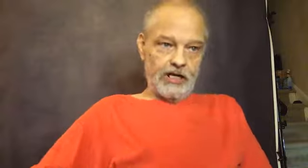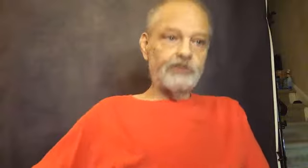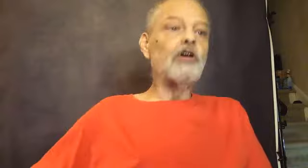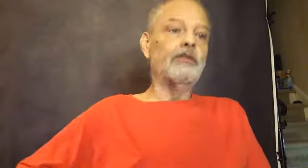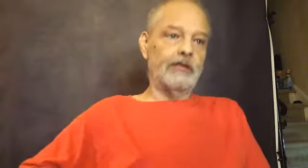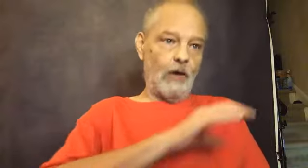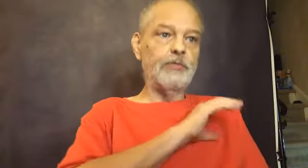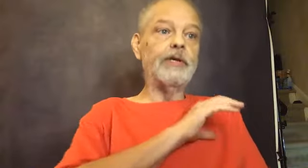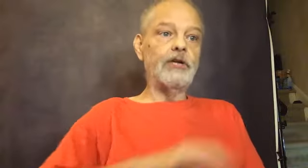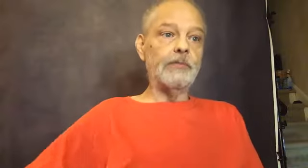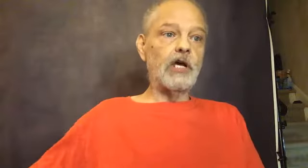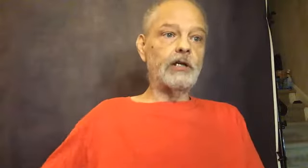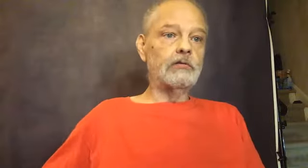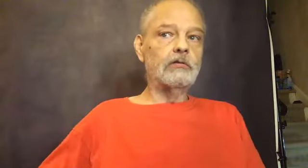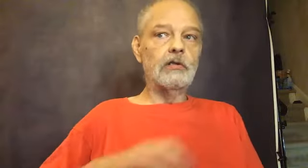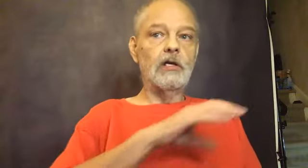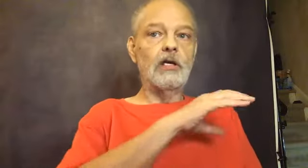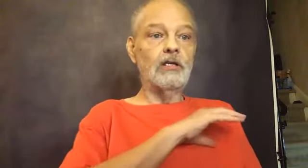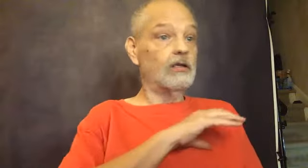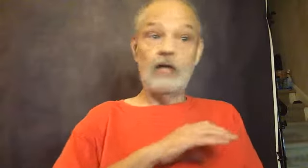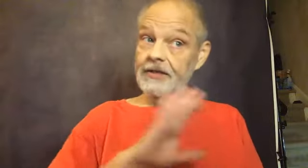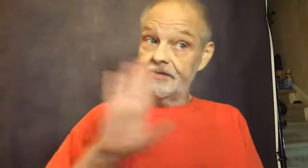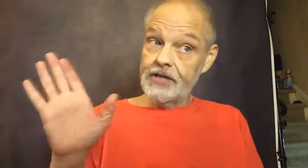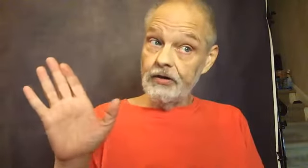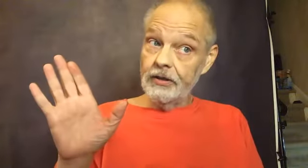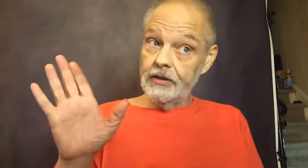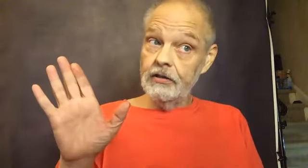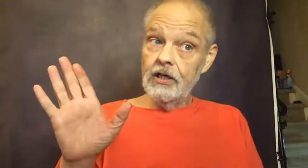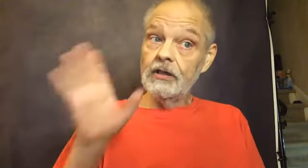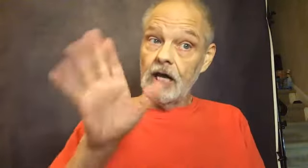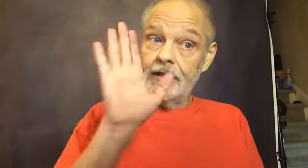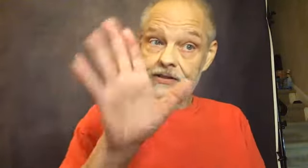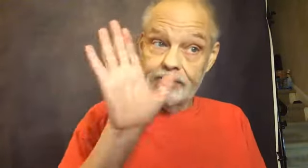chances are that would be their name sign. Not necessarily.